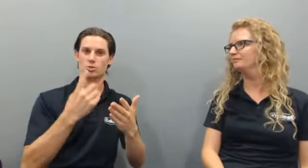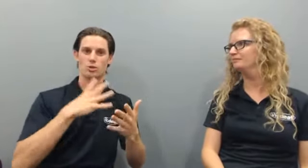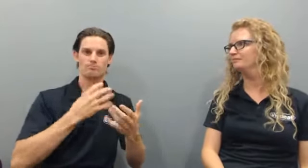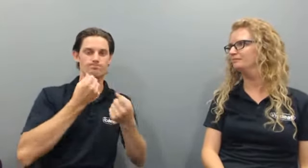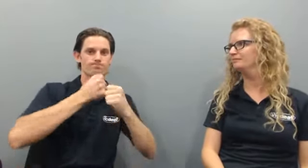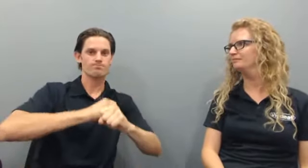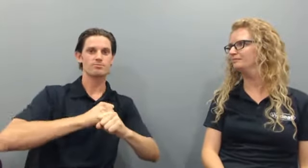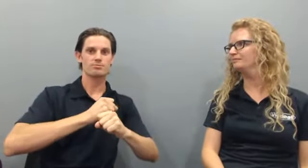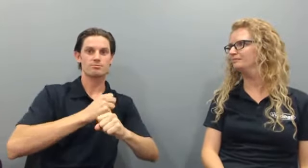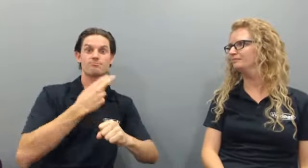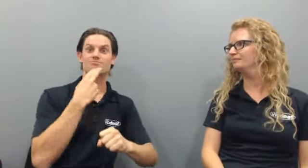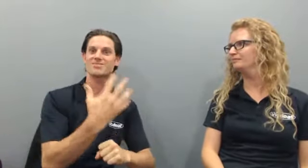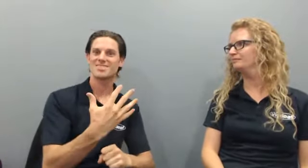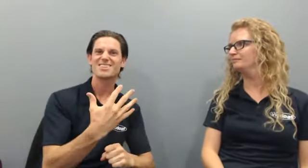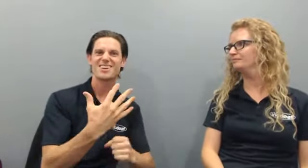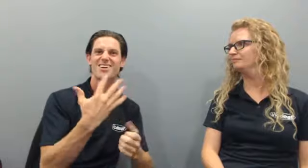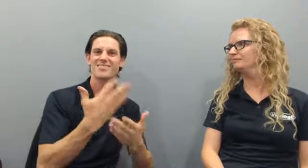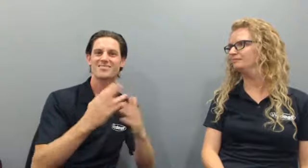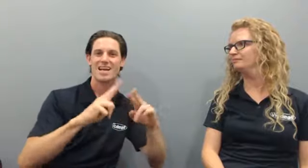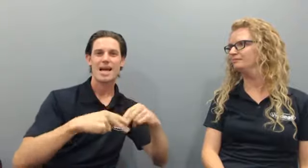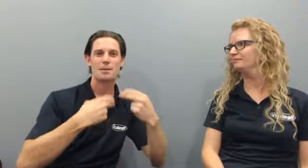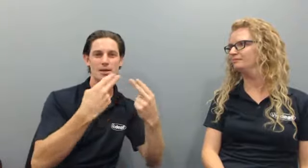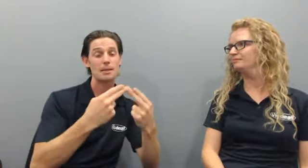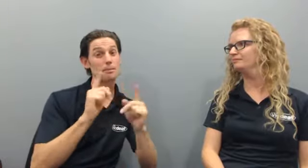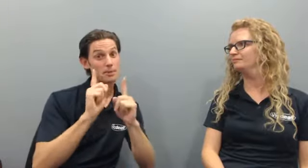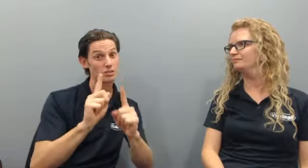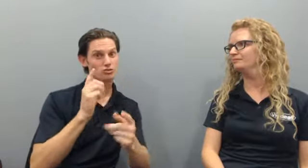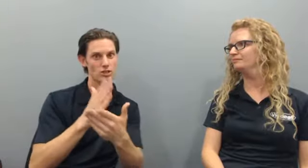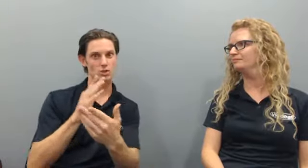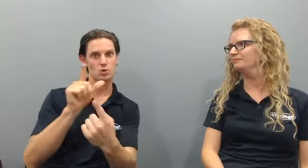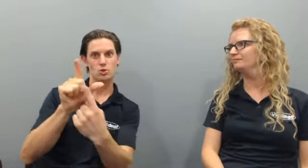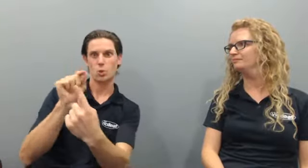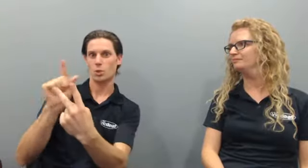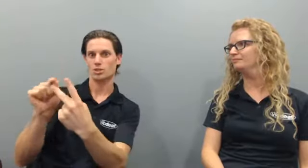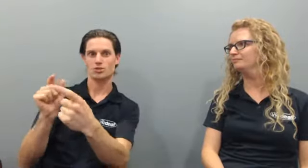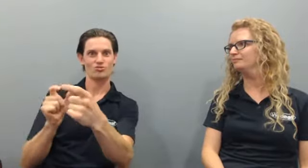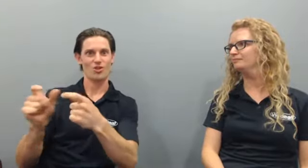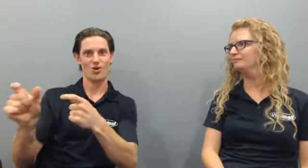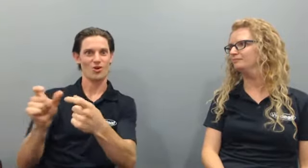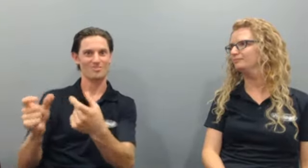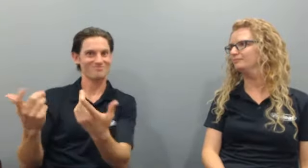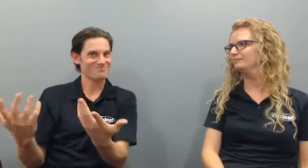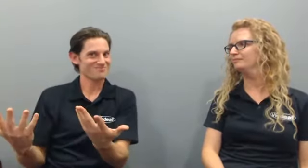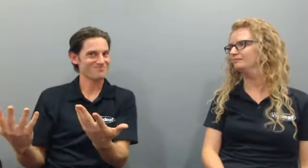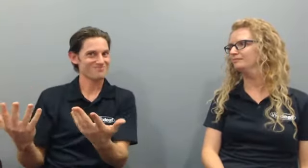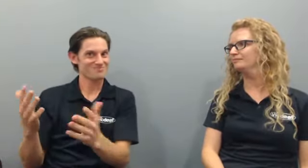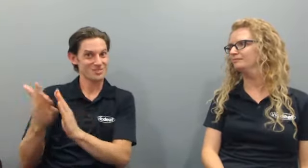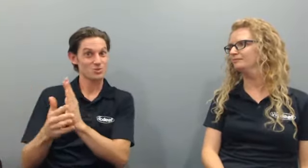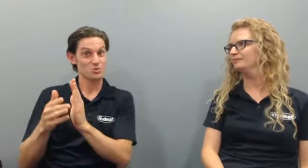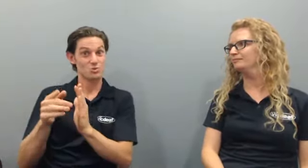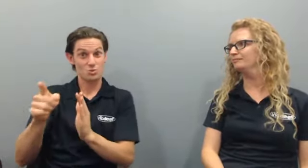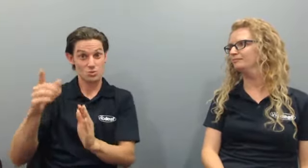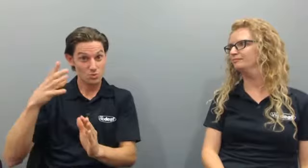The NDIS just wants to prevent people from taking advantage of their family members and the system, but again, they also encourage choice